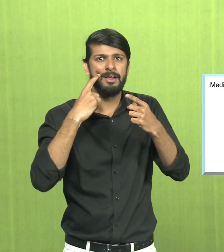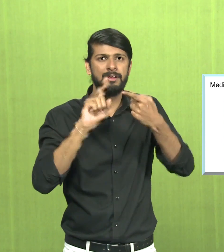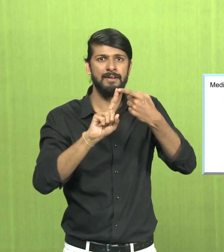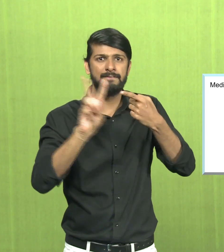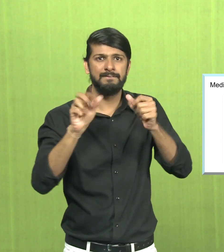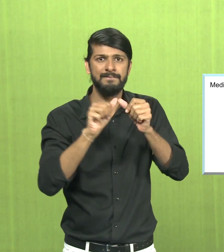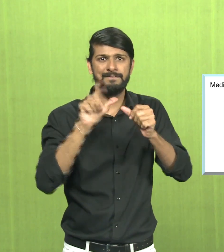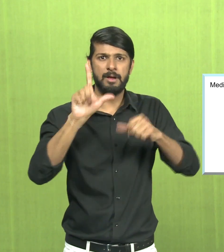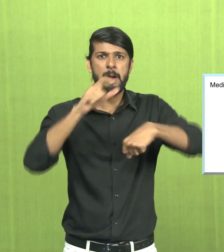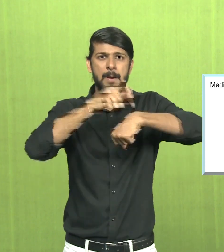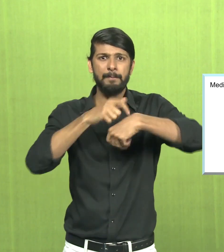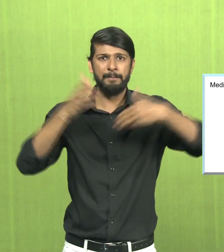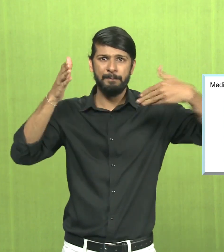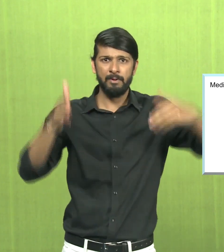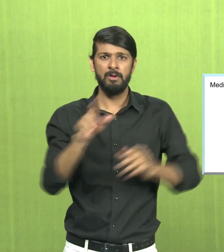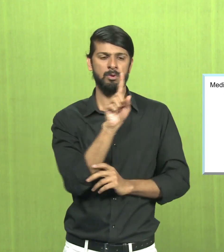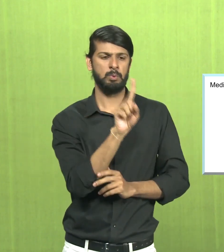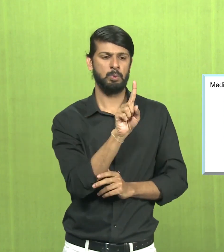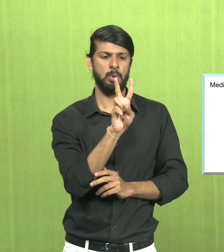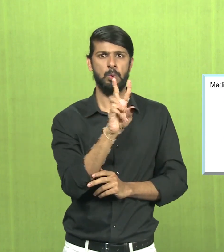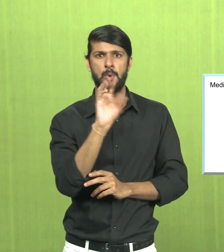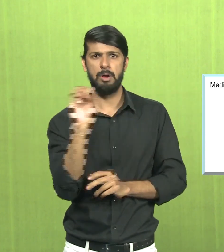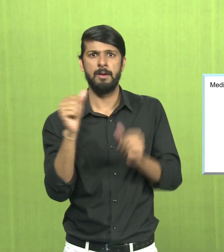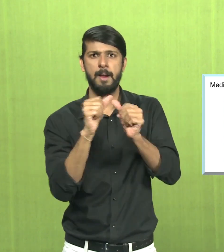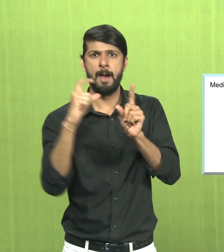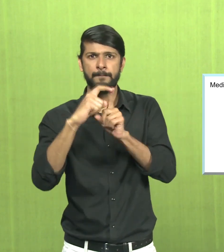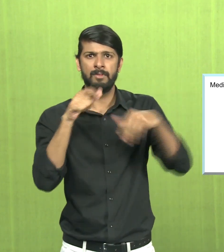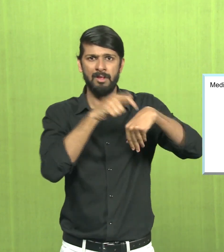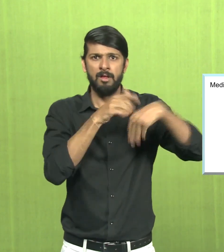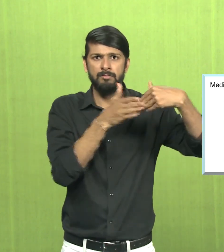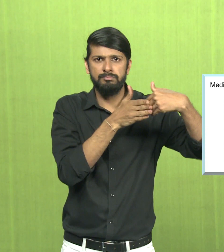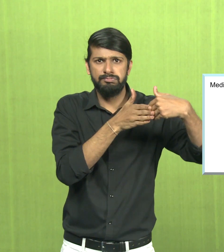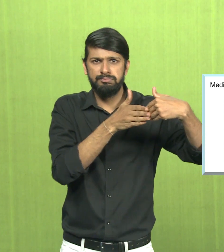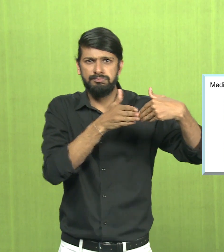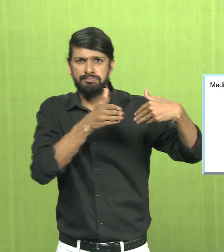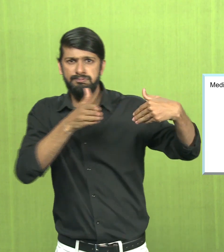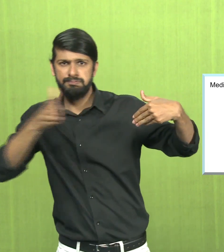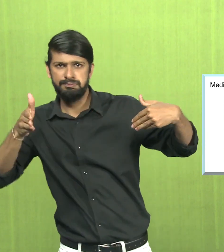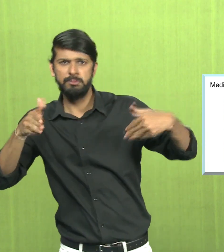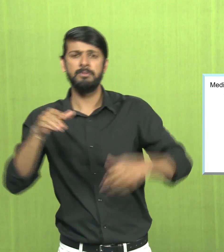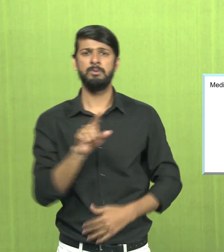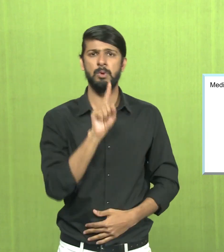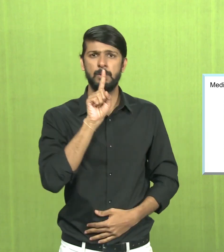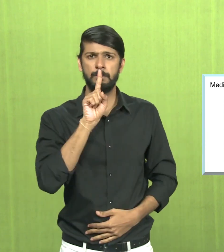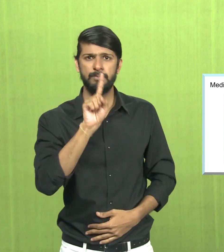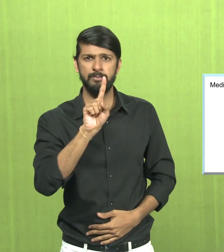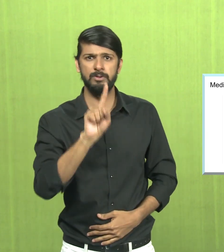period, which is 1200 AD then to